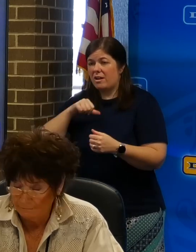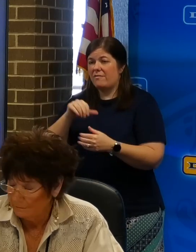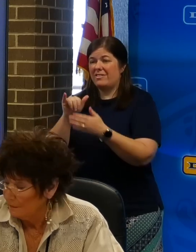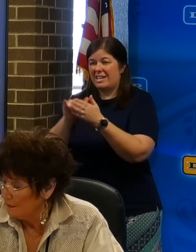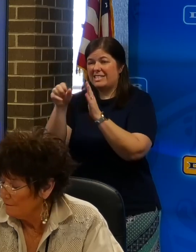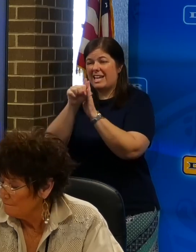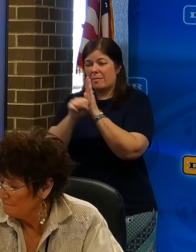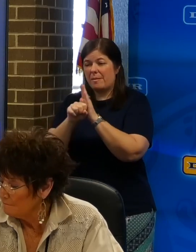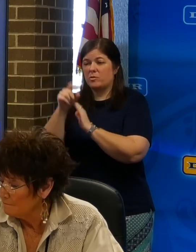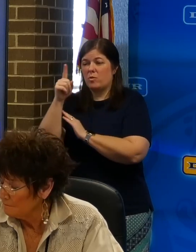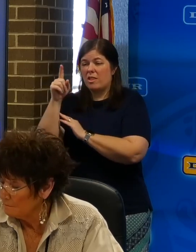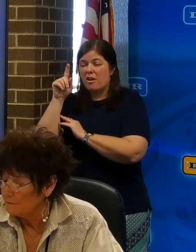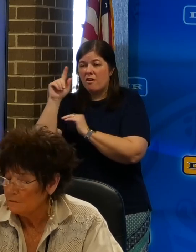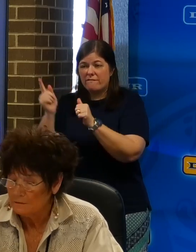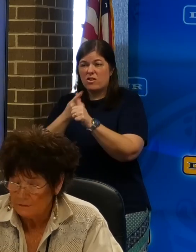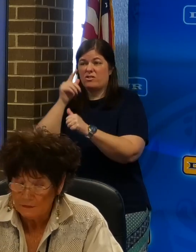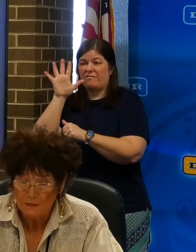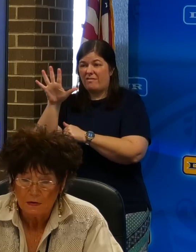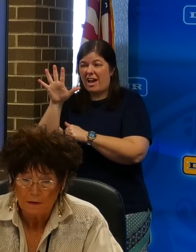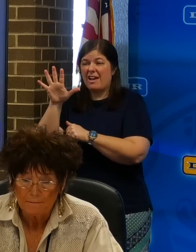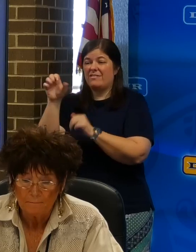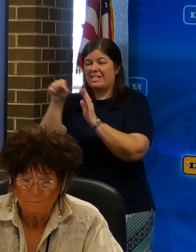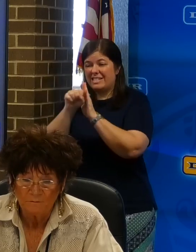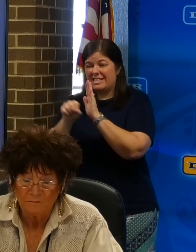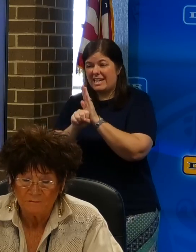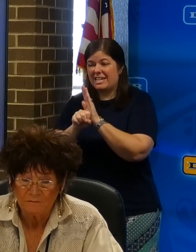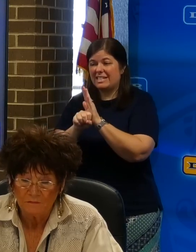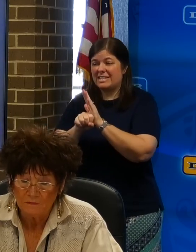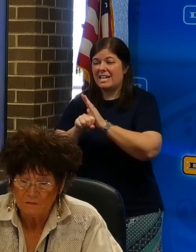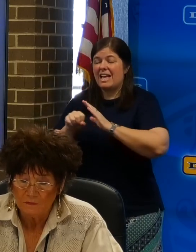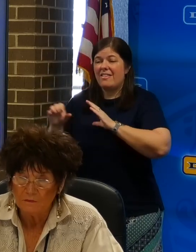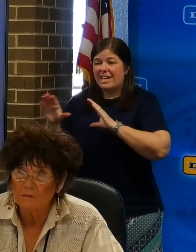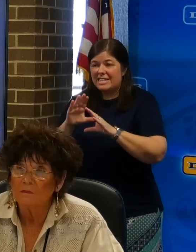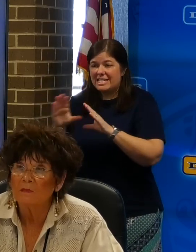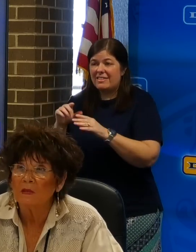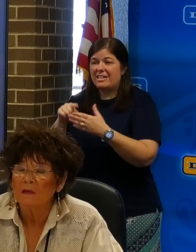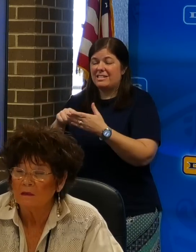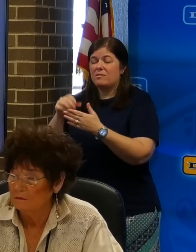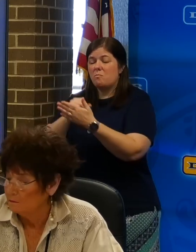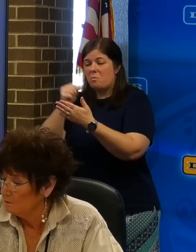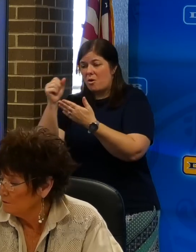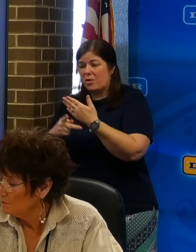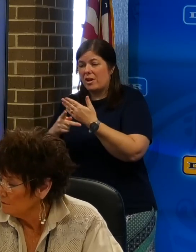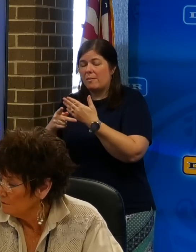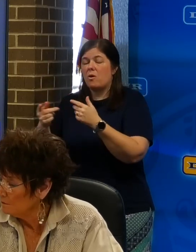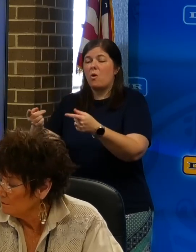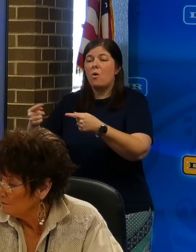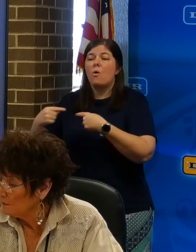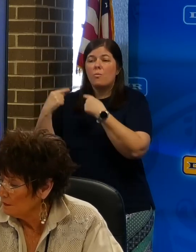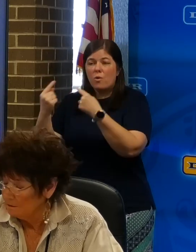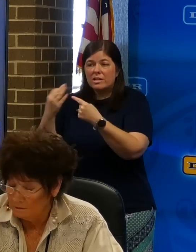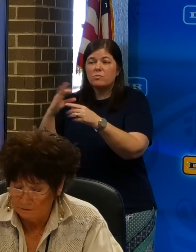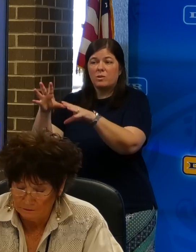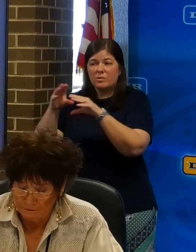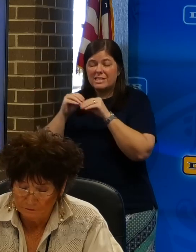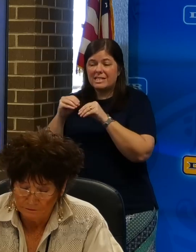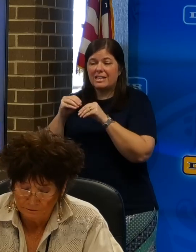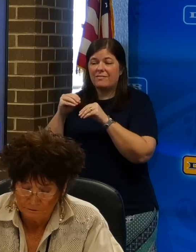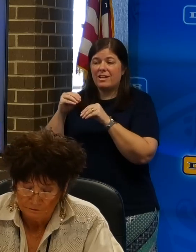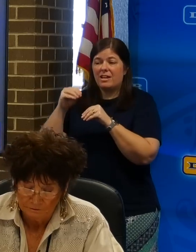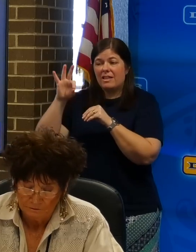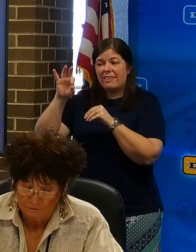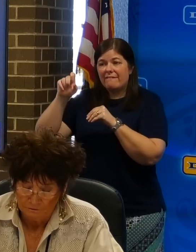was one of the first 5 states to pull the trigger on paying the stimulus once we received federal guidance. The final program in the